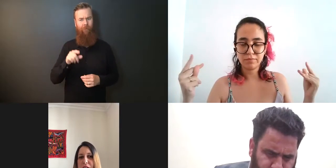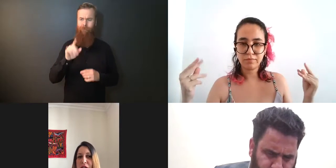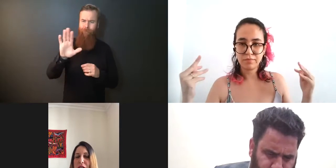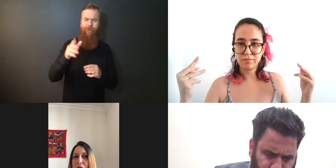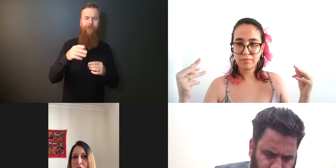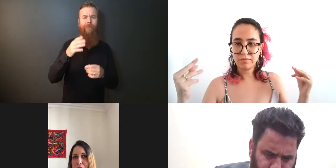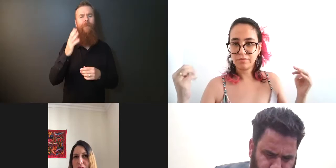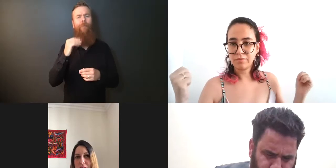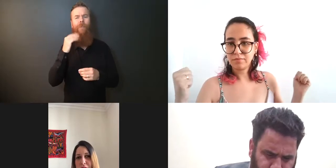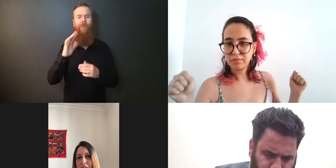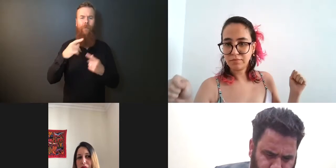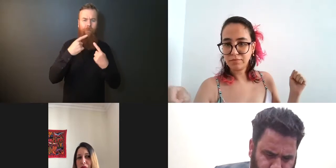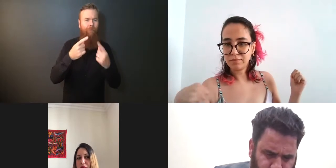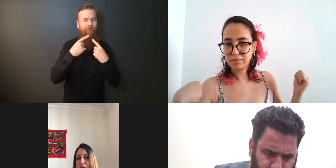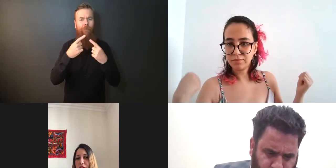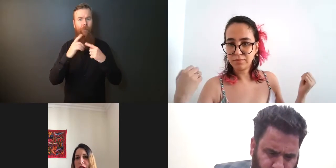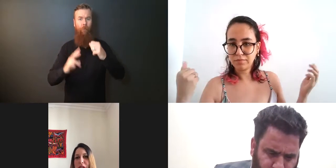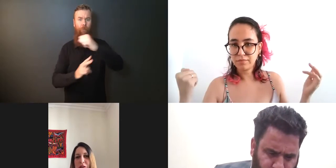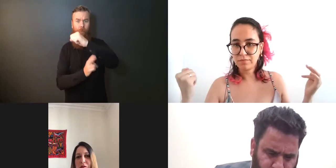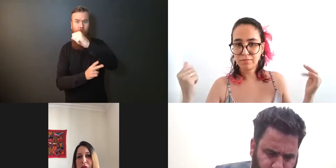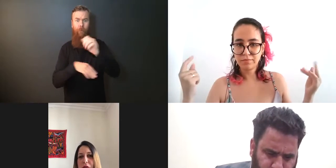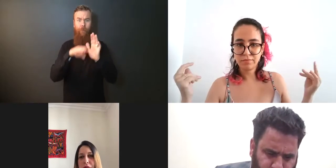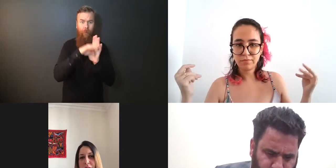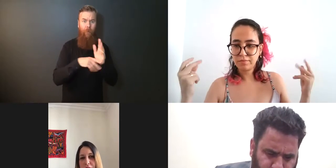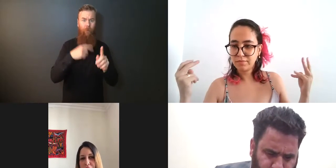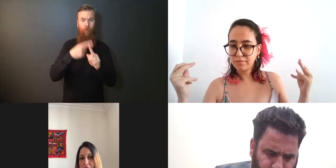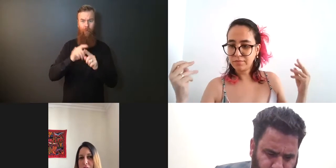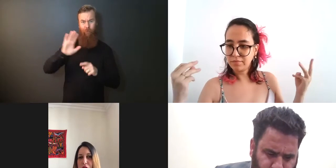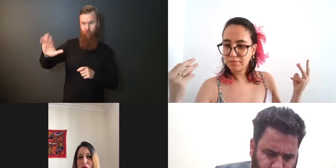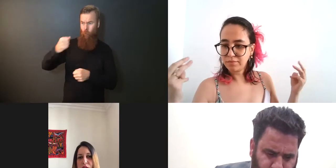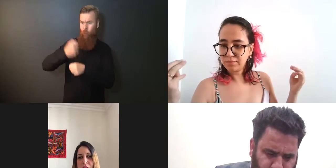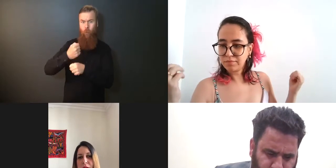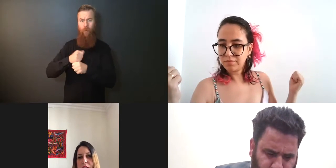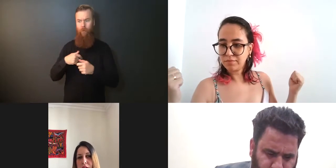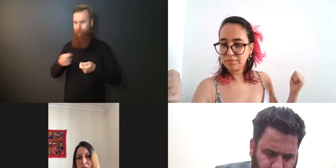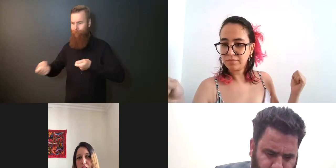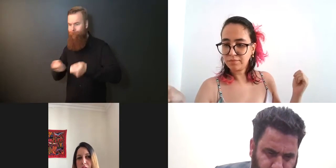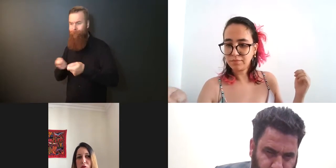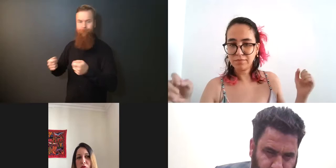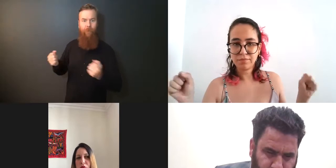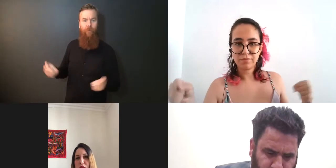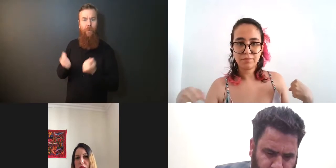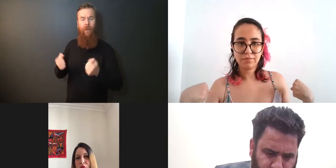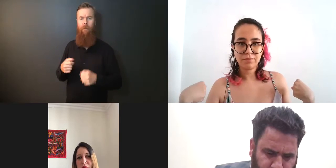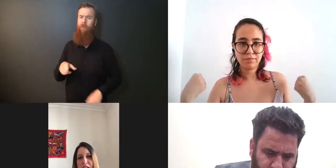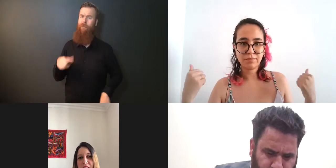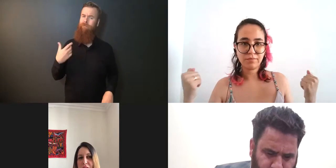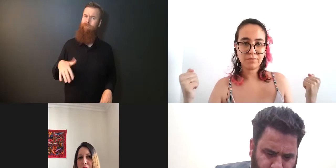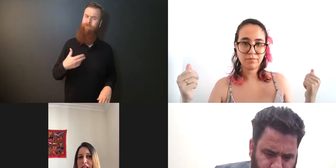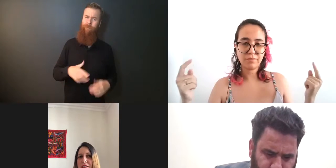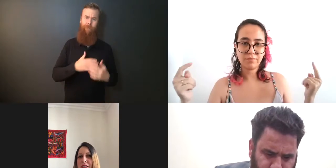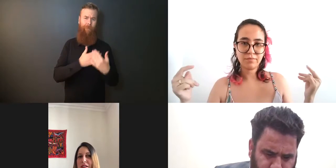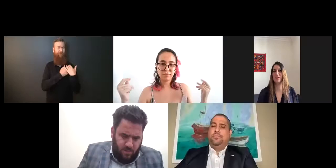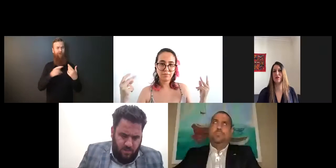as a trainer. It was really insightful for all of us and other youth with disabilities who don't know the bridge